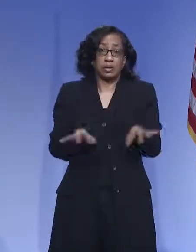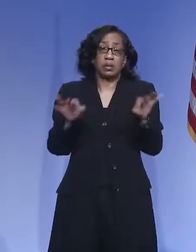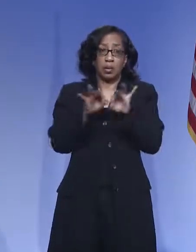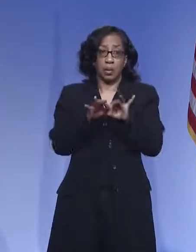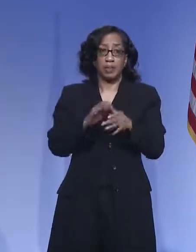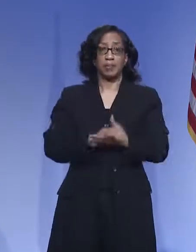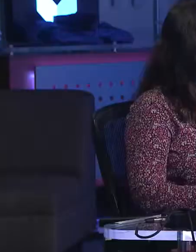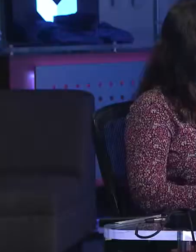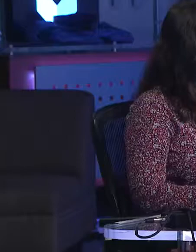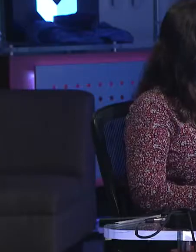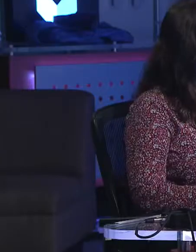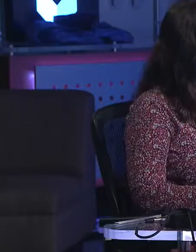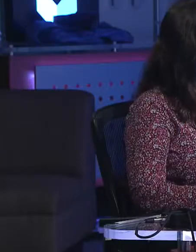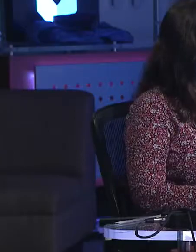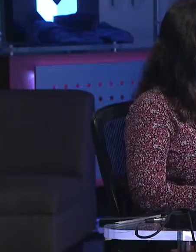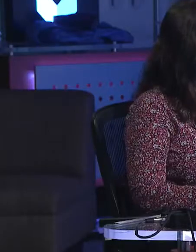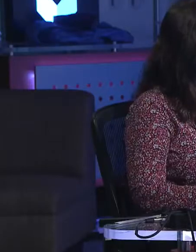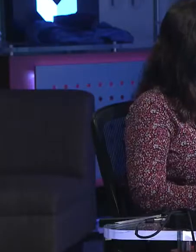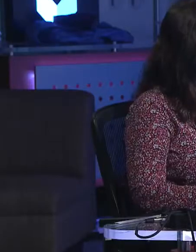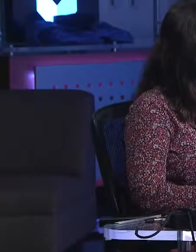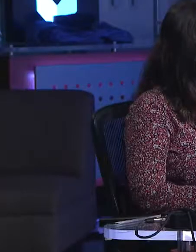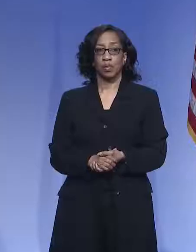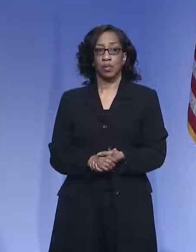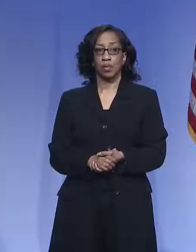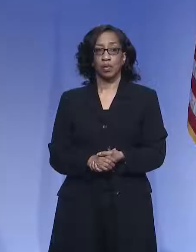pods. Michaela Watts, Commercial Appeal.